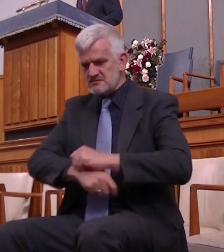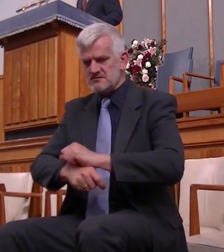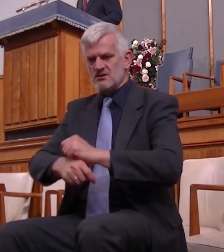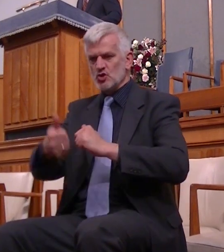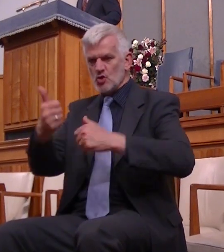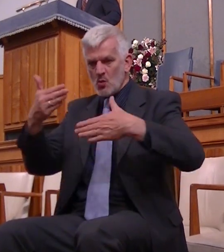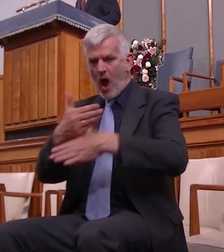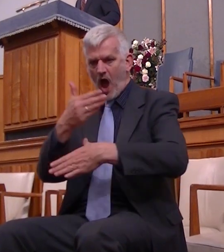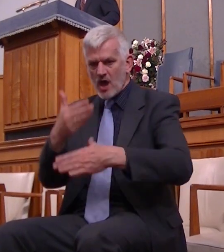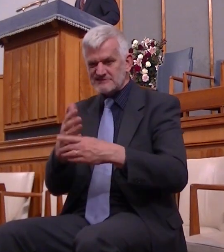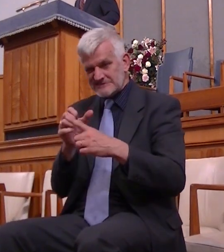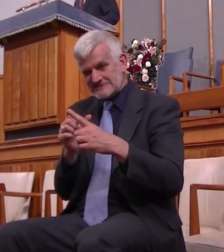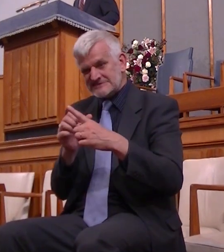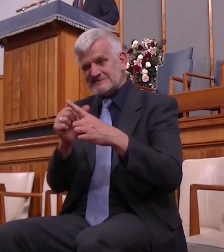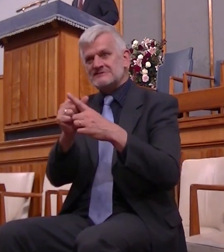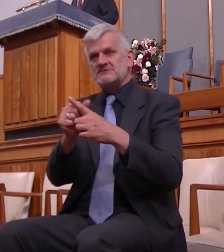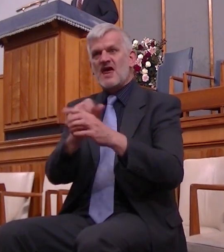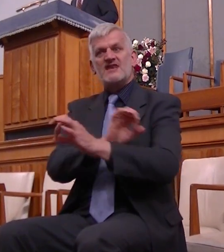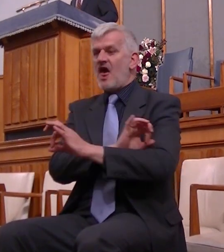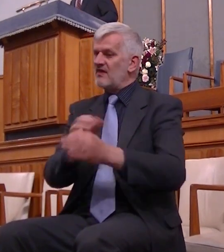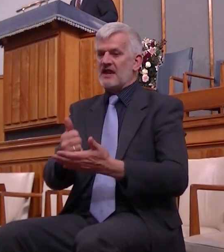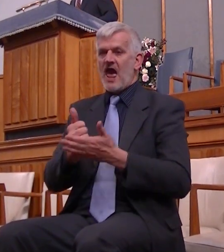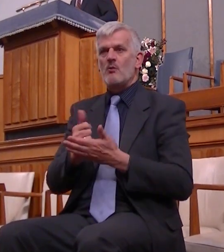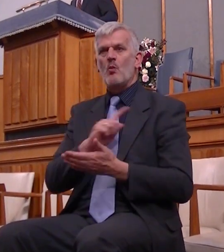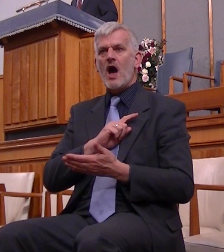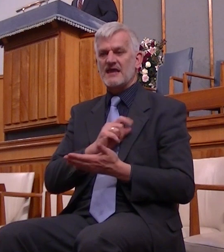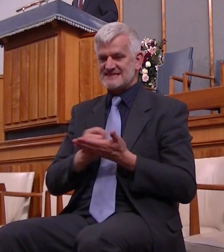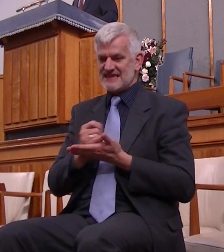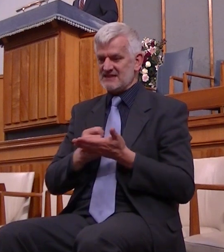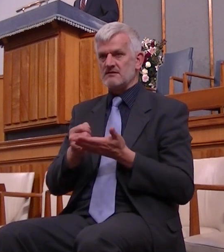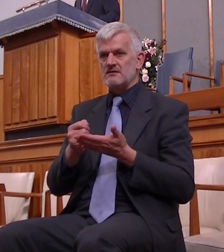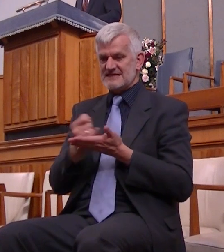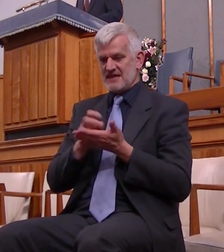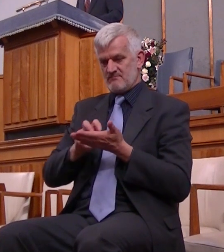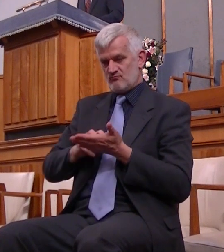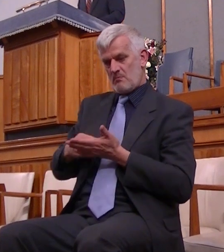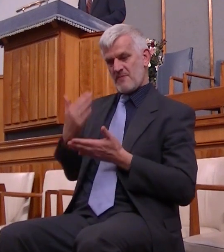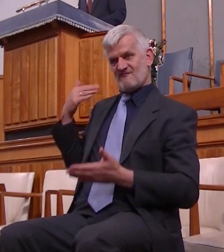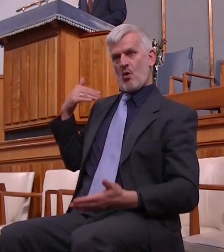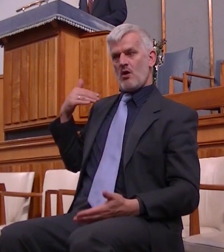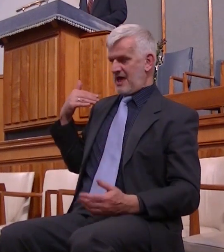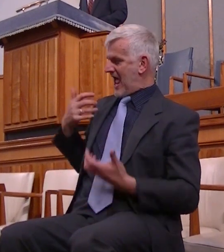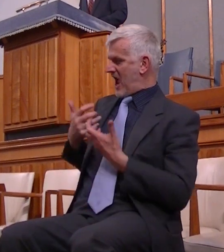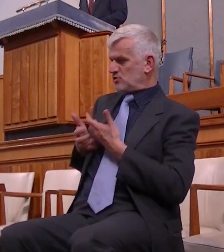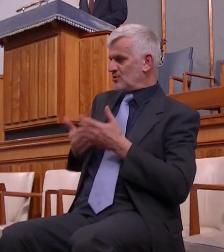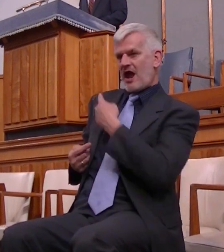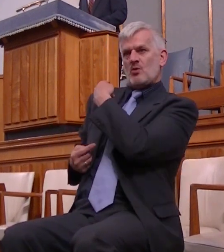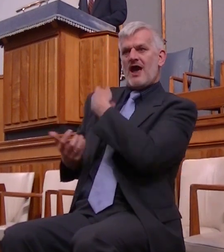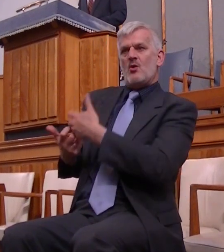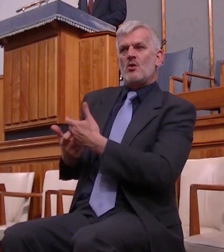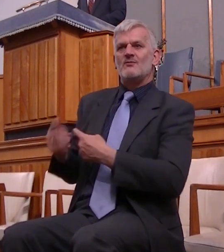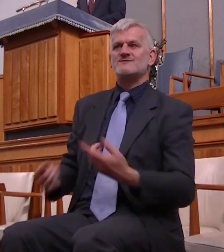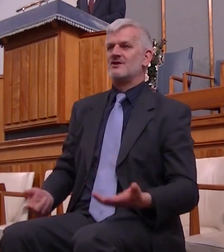good works of mine can make up for my past record of sin. Nothing could be perfect enough and good